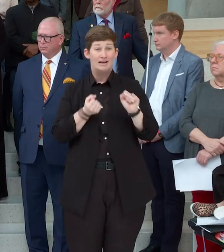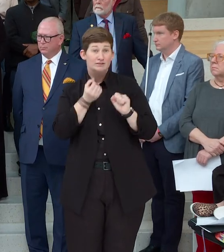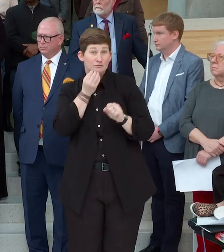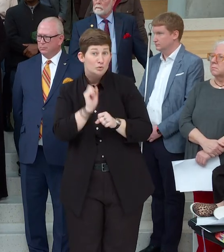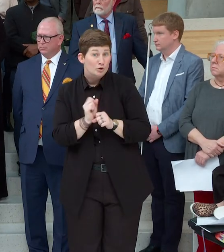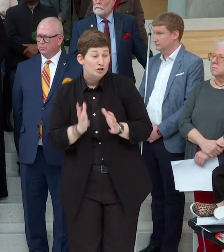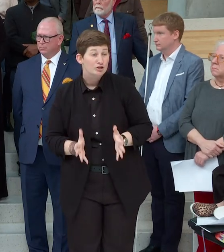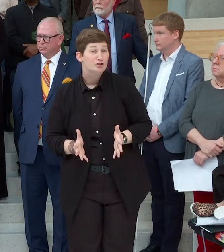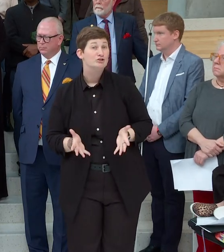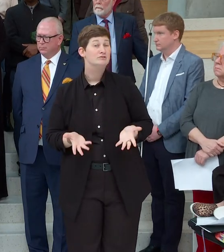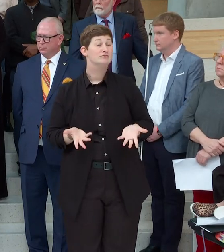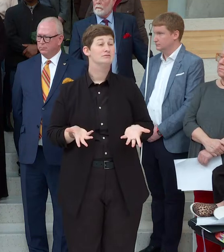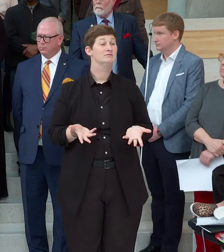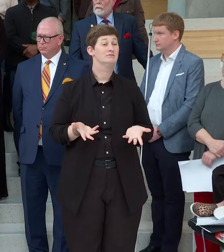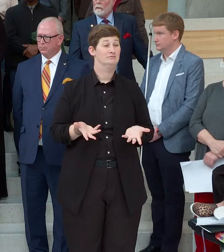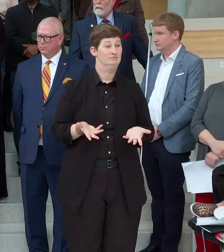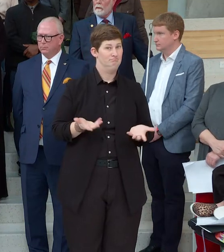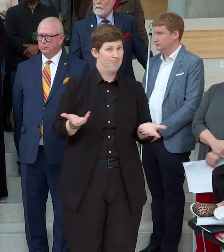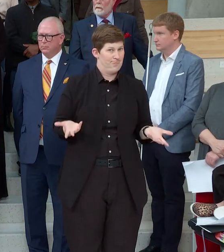cetera?